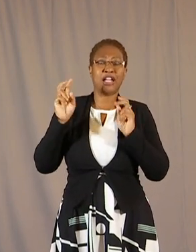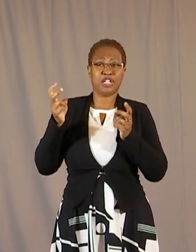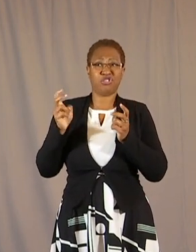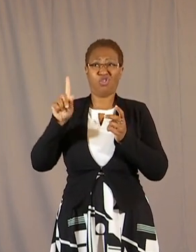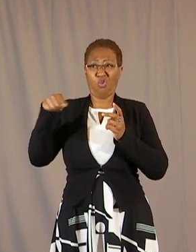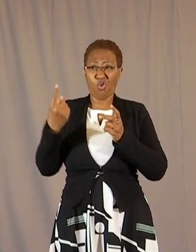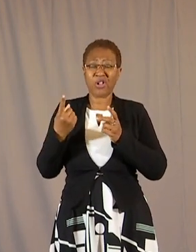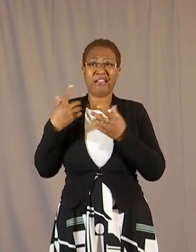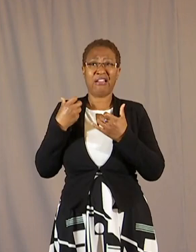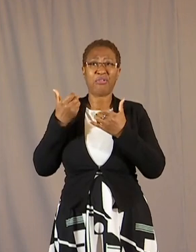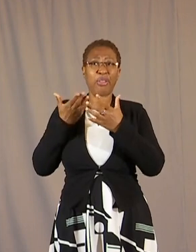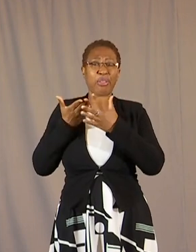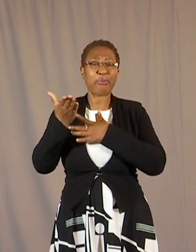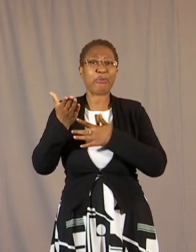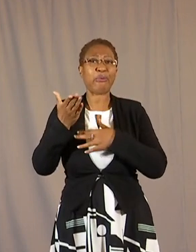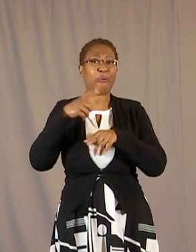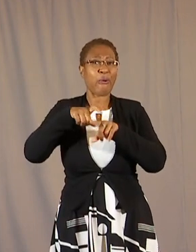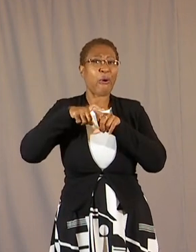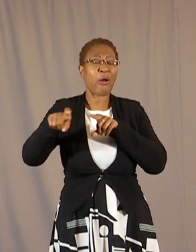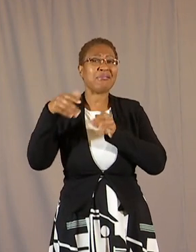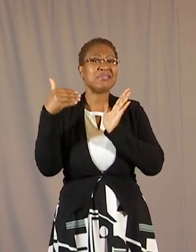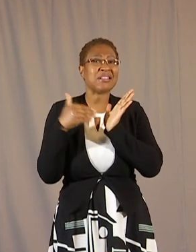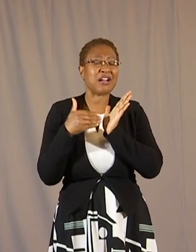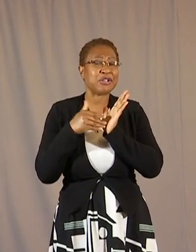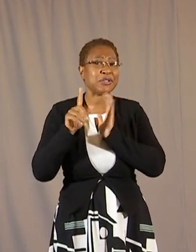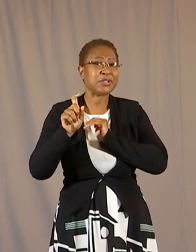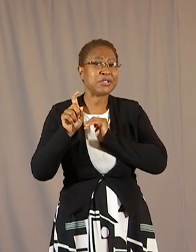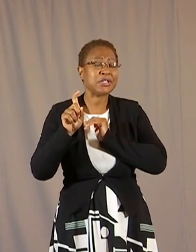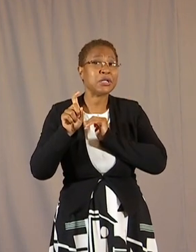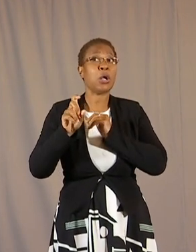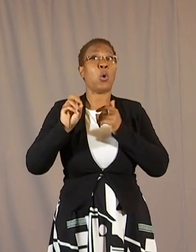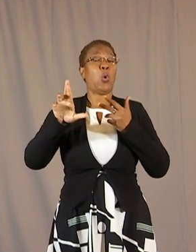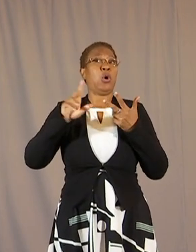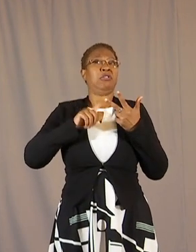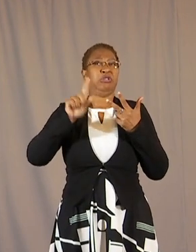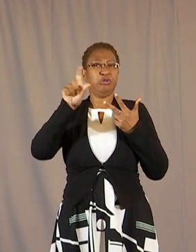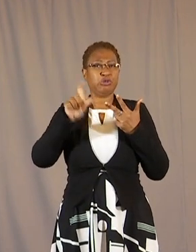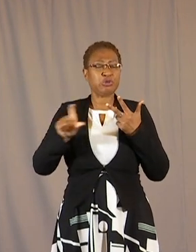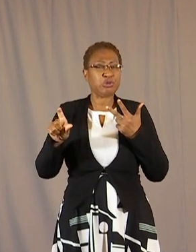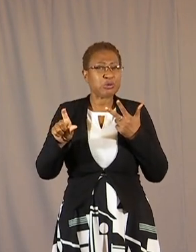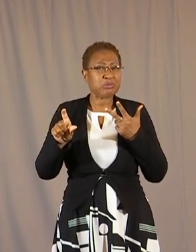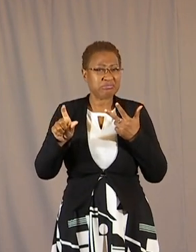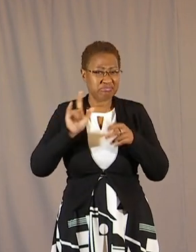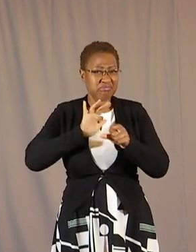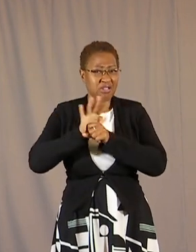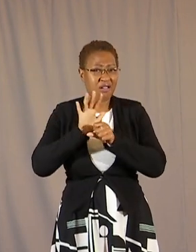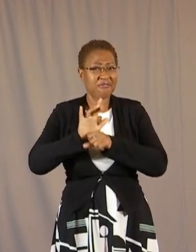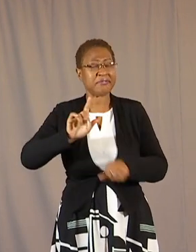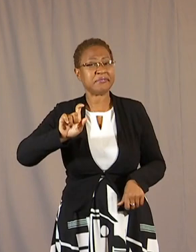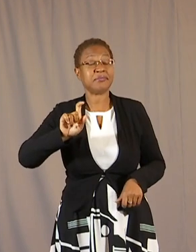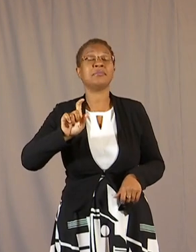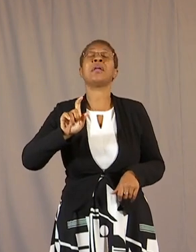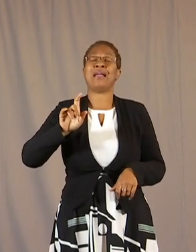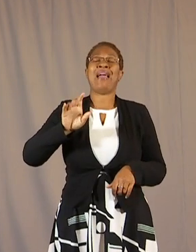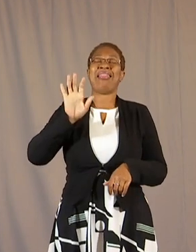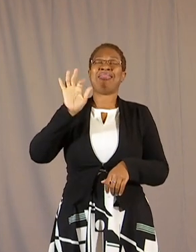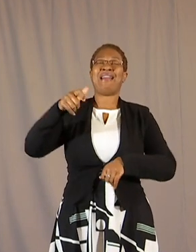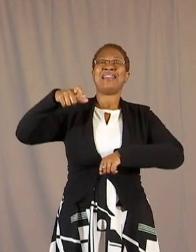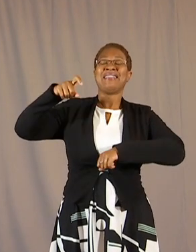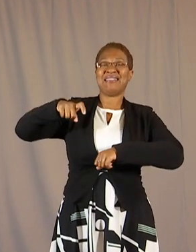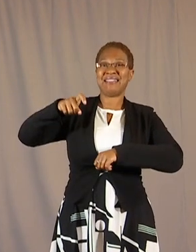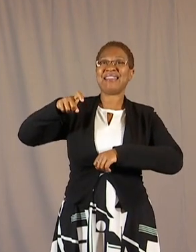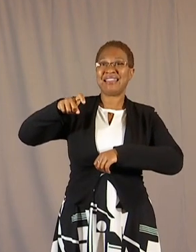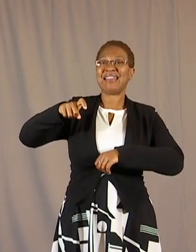care through a telephone call or only get care through Zoom? So there was a need then to begin to